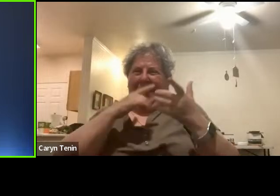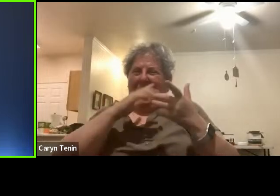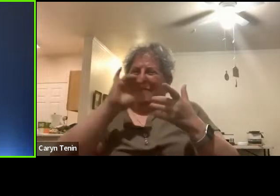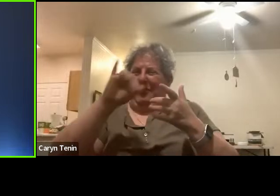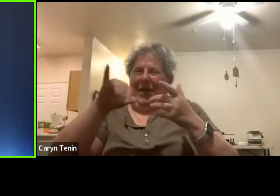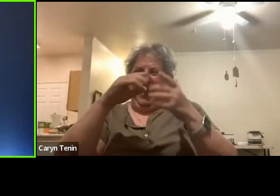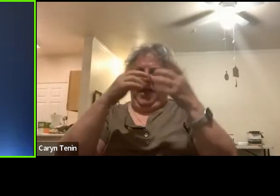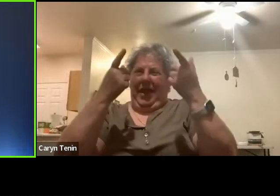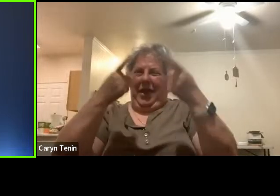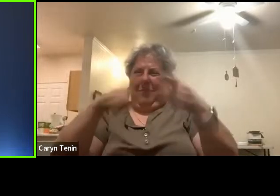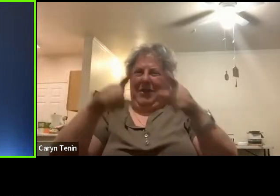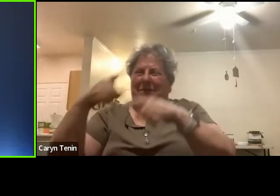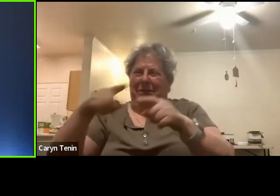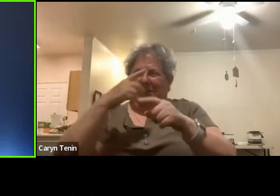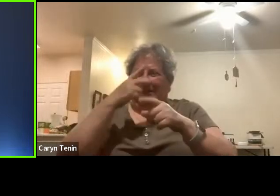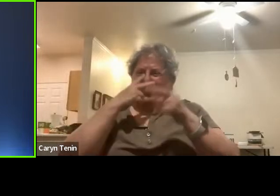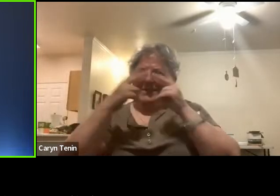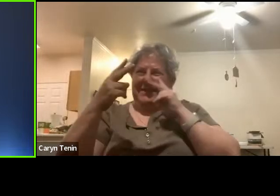deafblind.